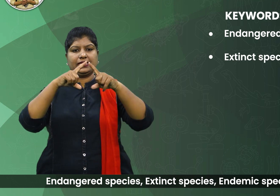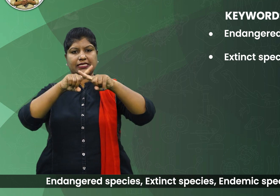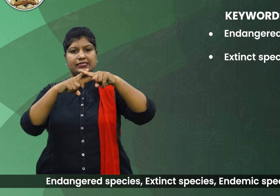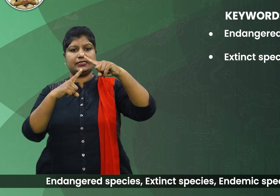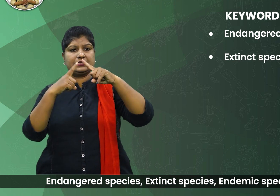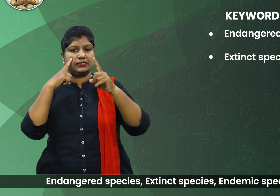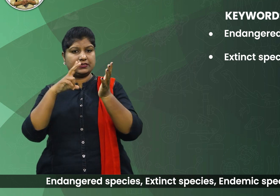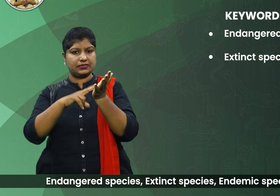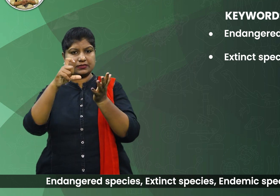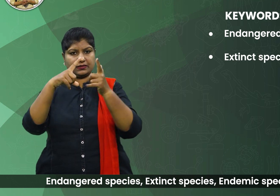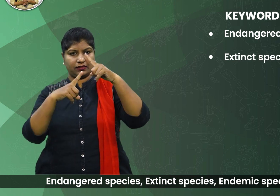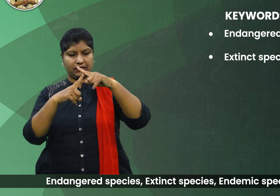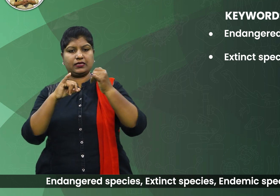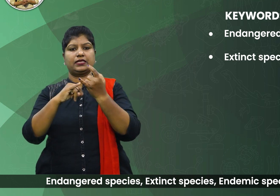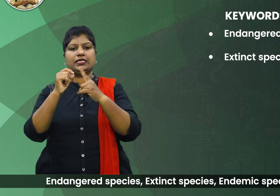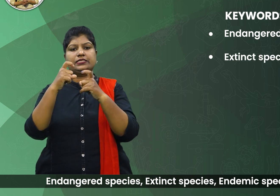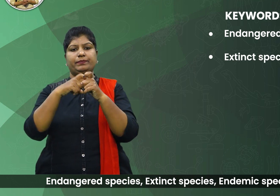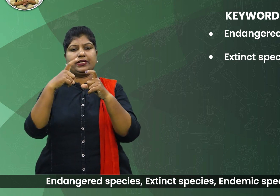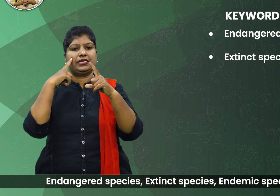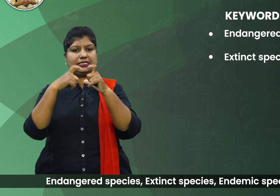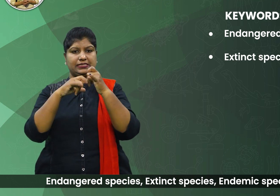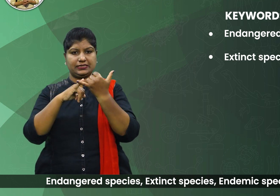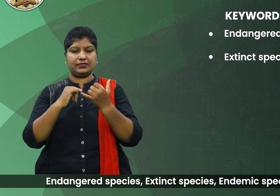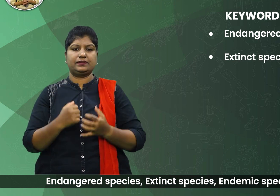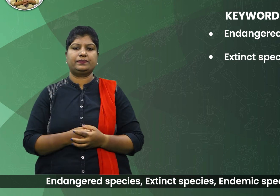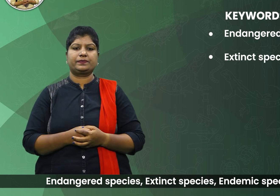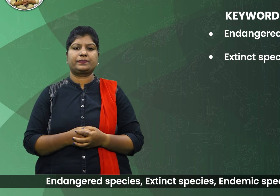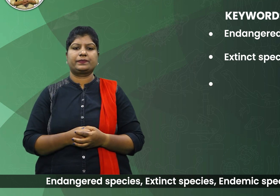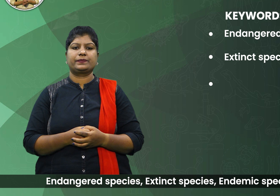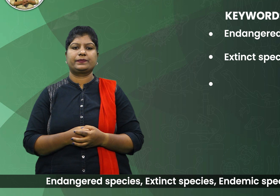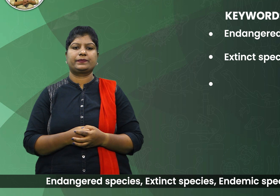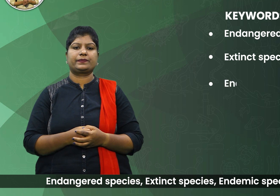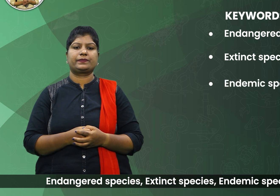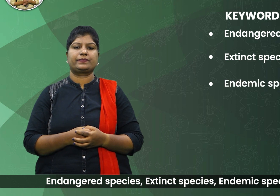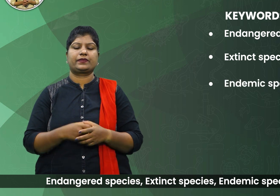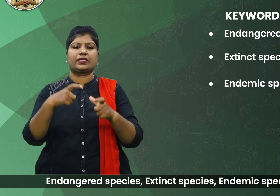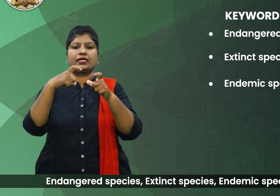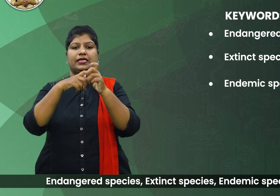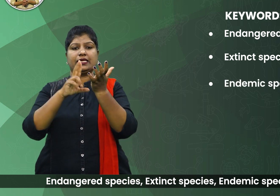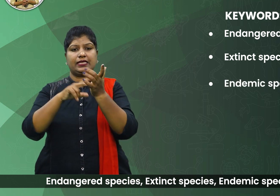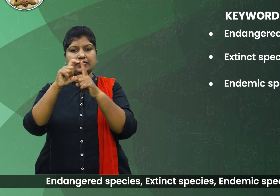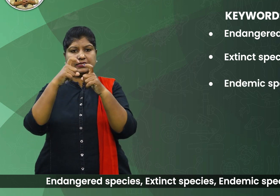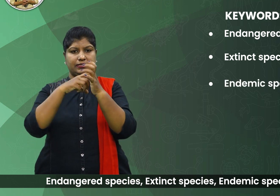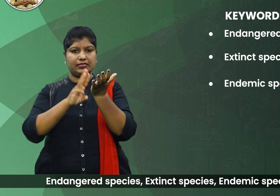species Extinct species Endemic species